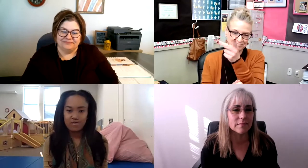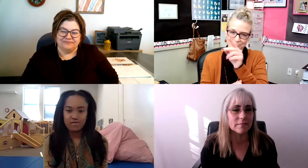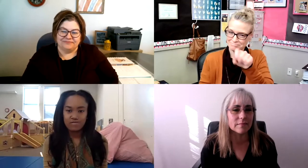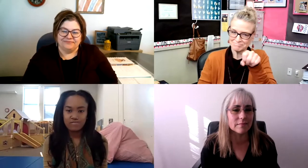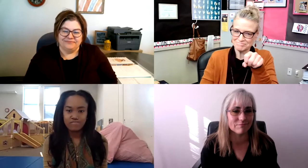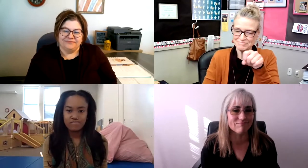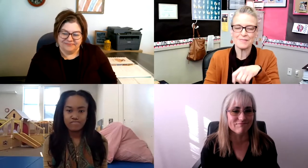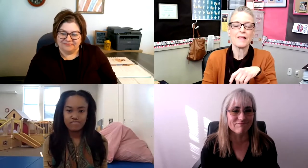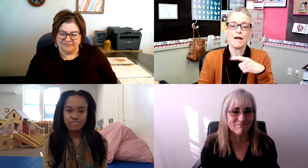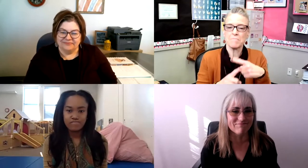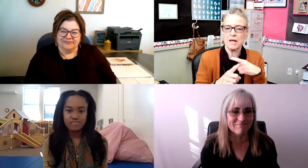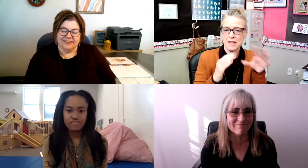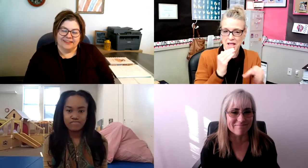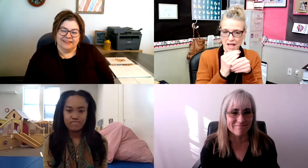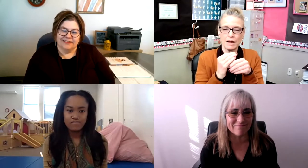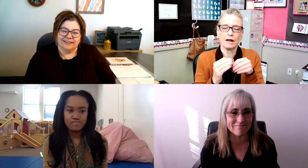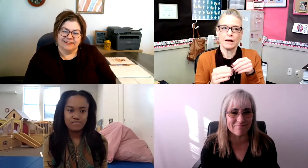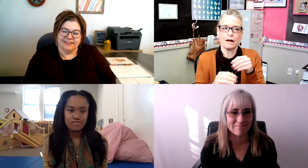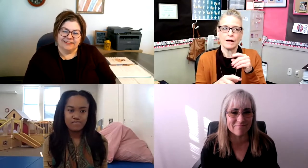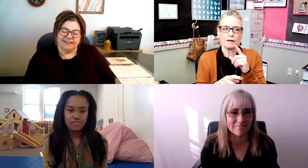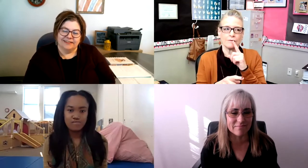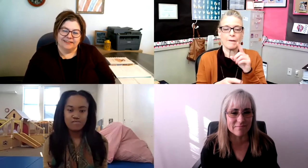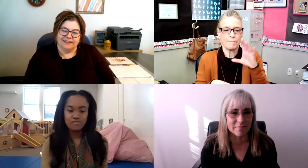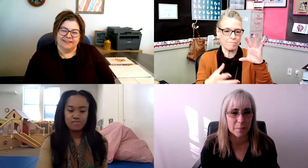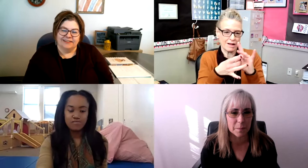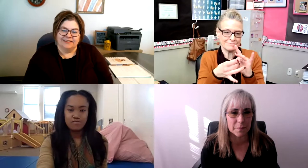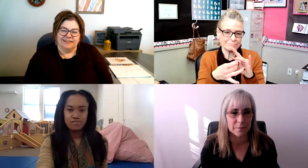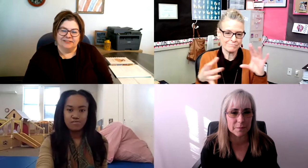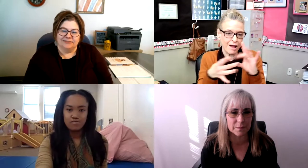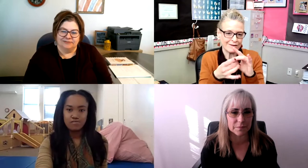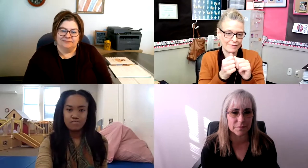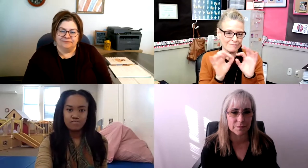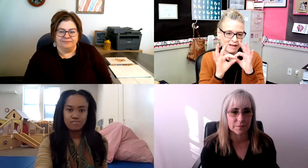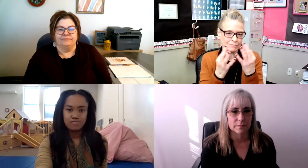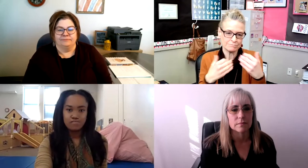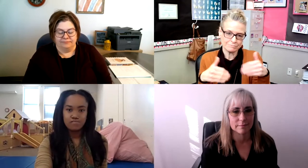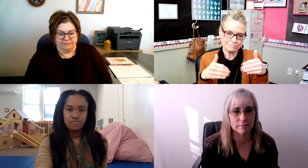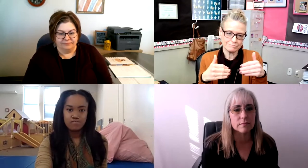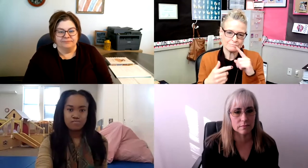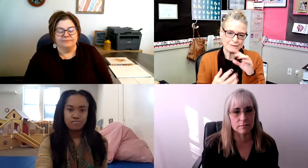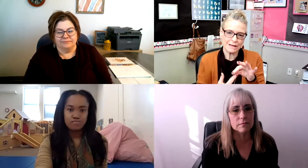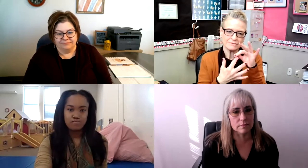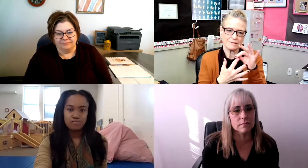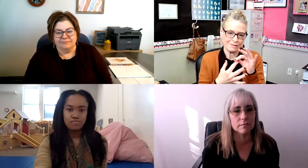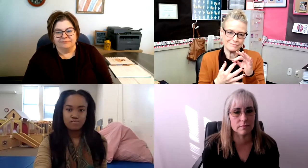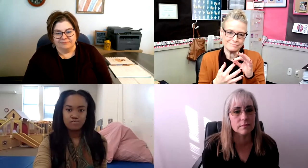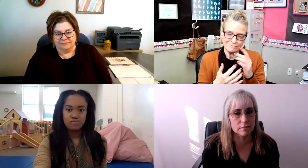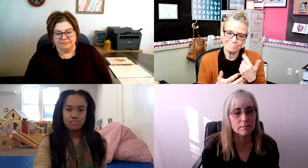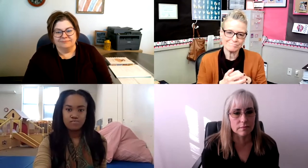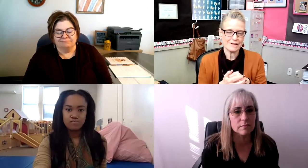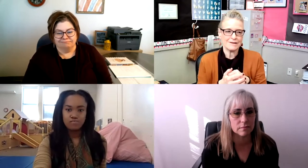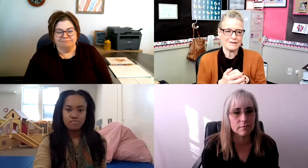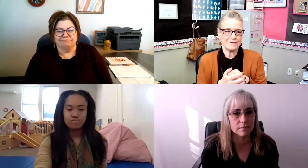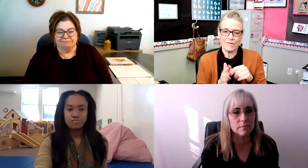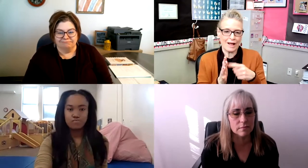Okay, I'm back. Yes, that's a very important, bonding with the